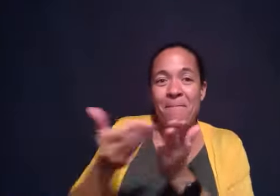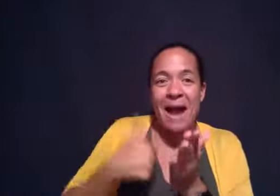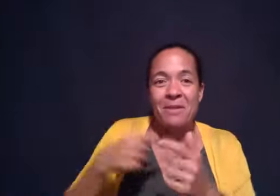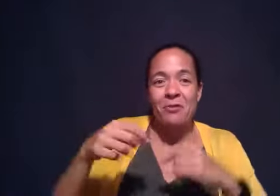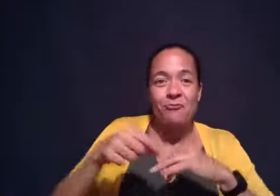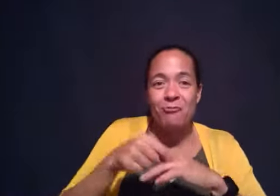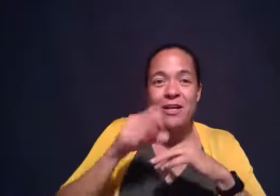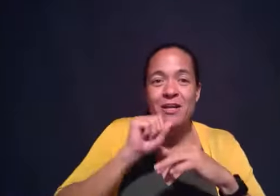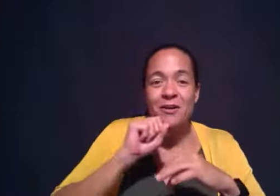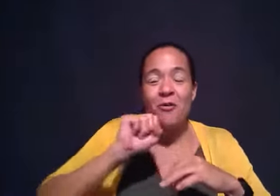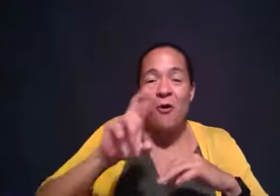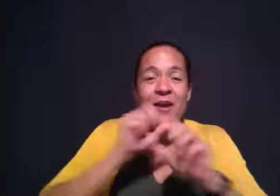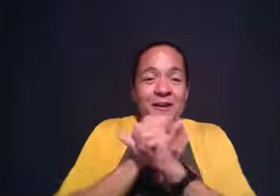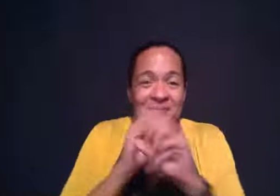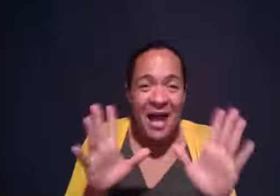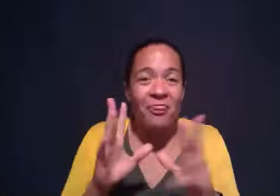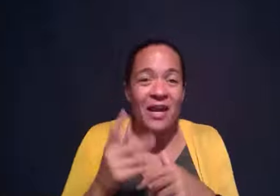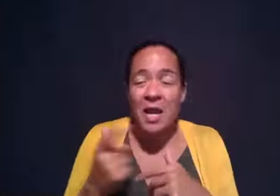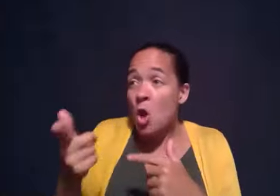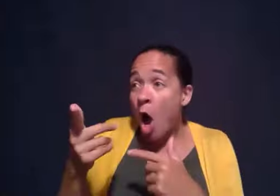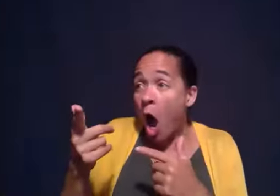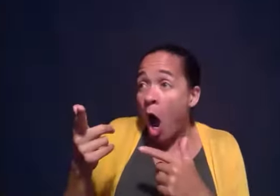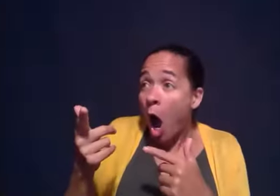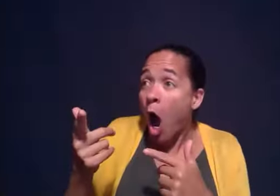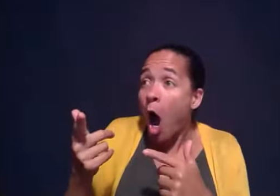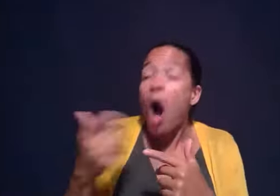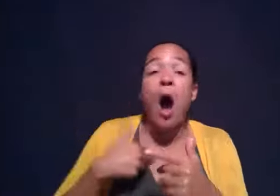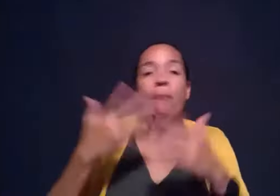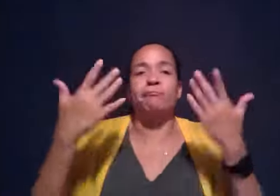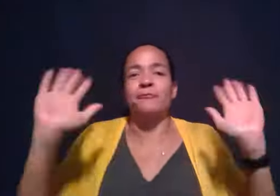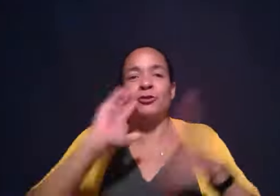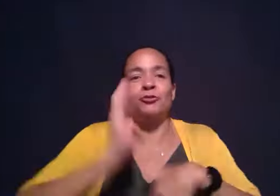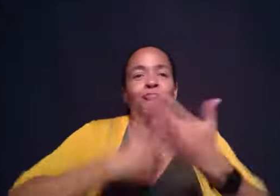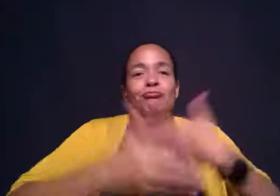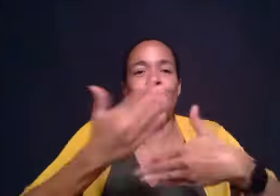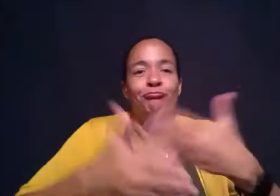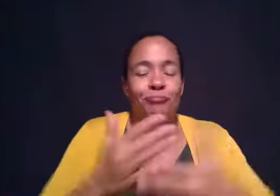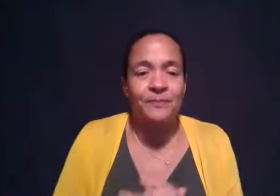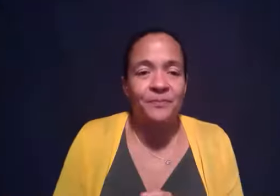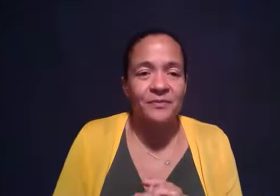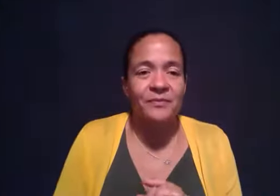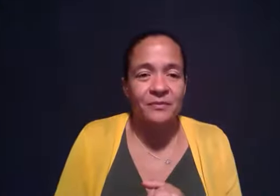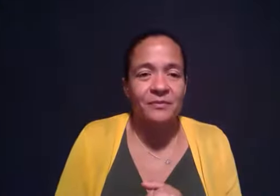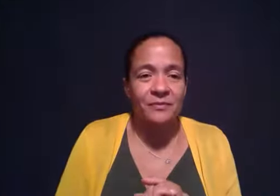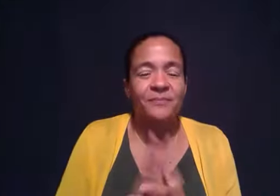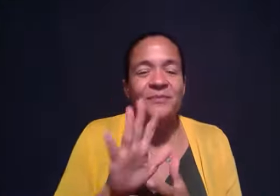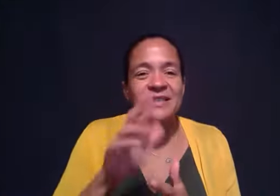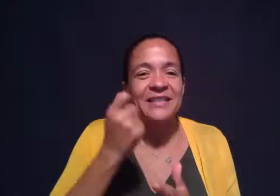But I have this problem with doing things in order. I kept having the divorces before the weddings. And